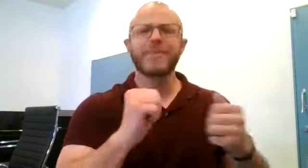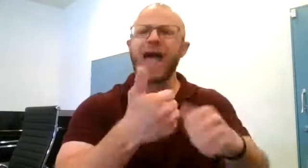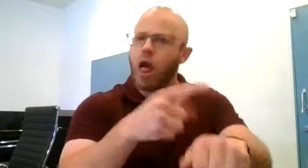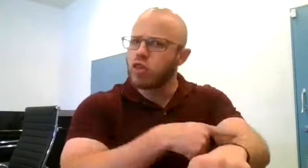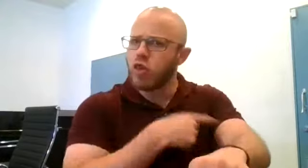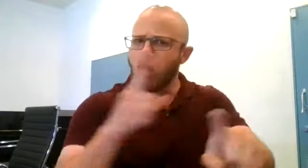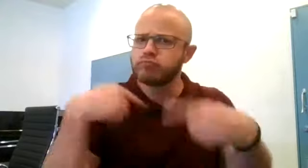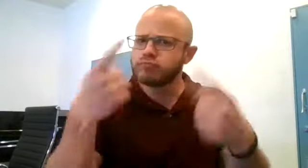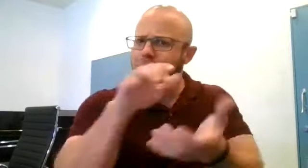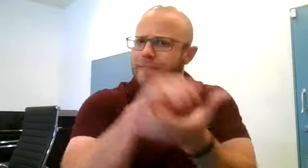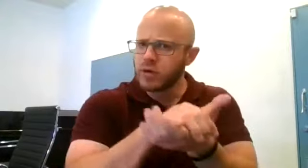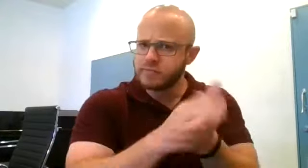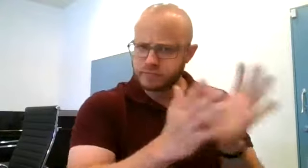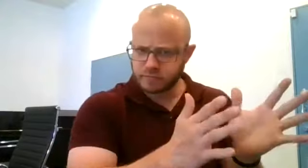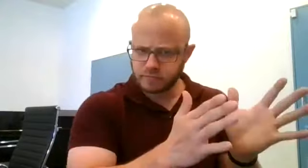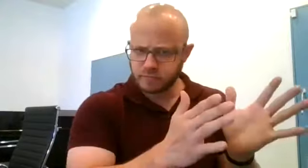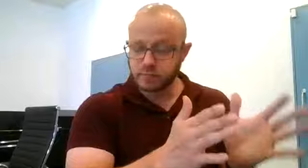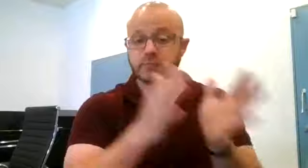sentence, how long have you been married?